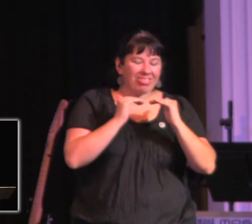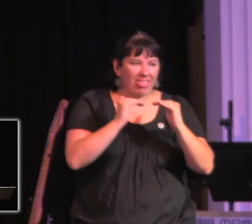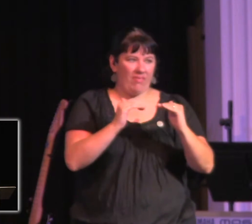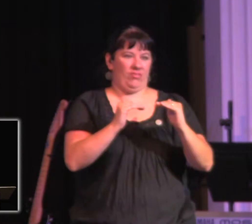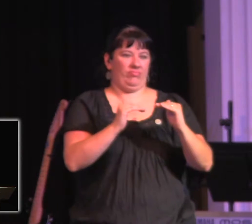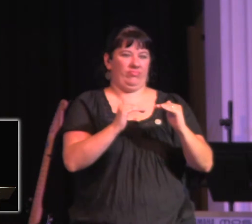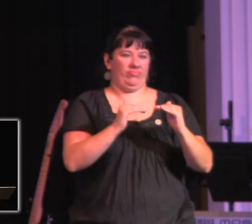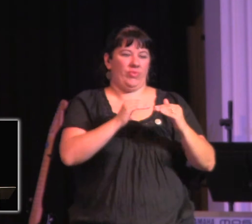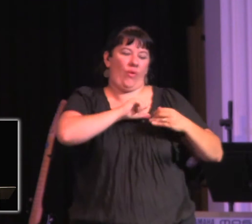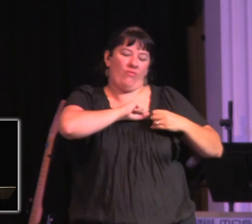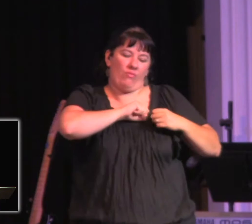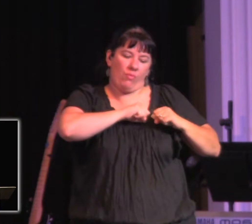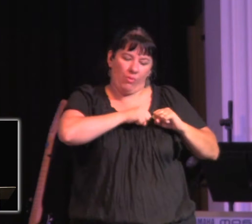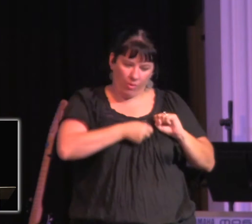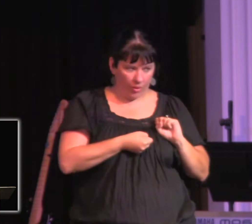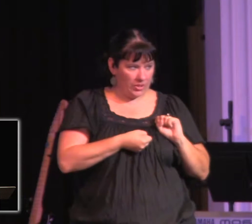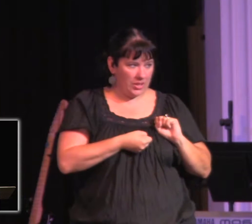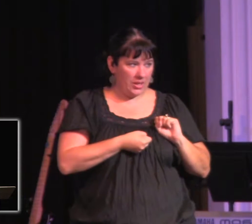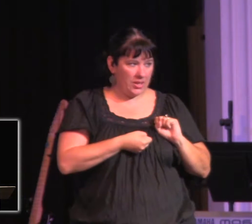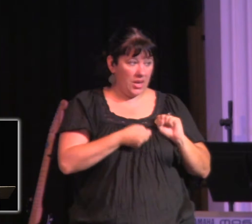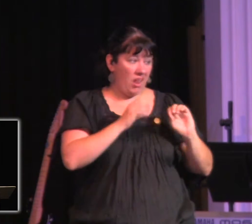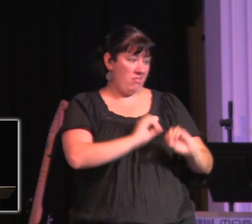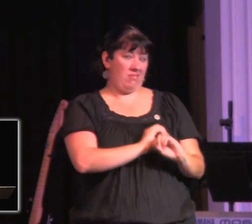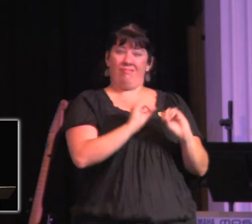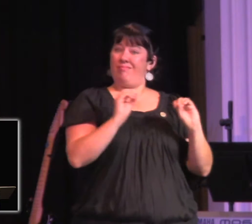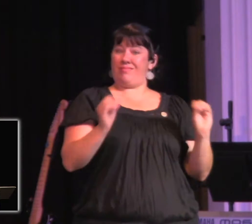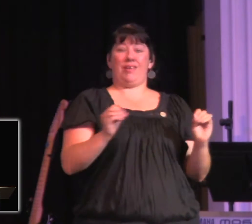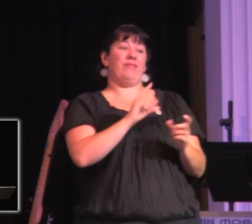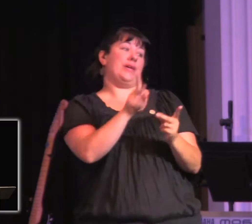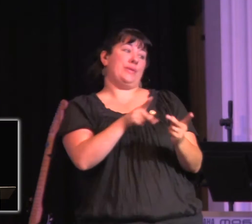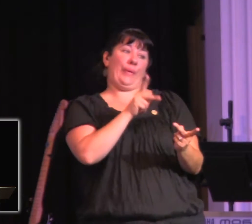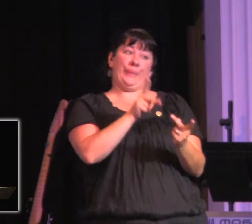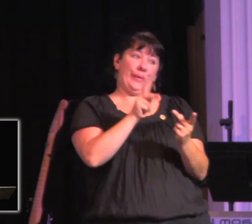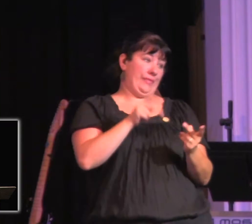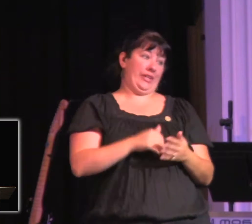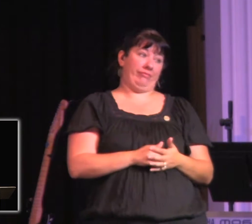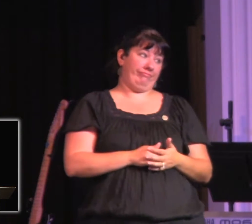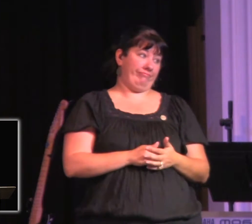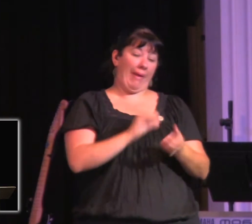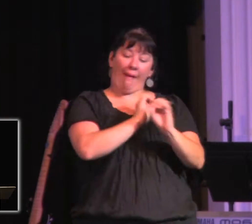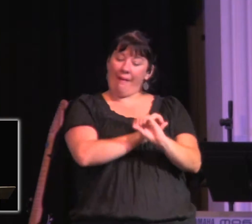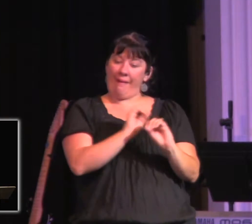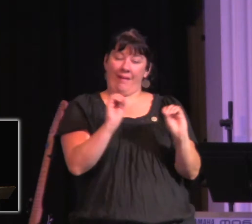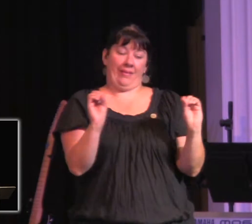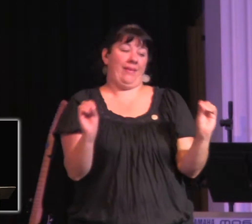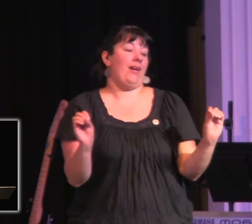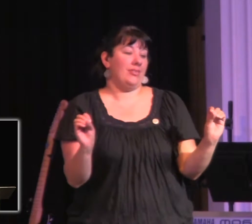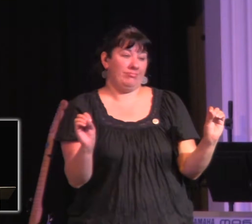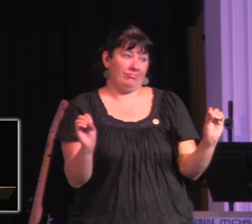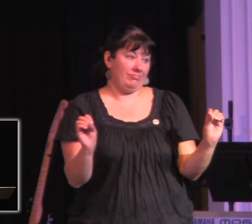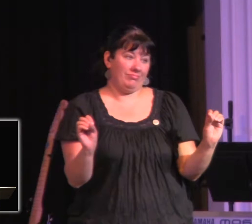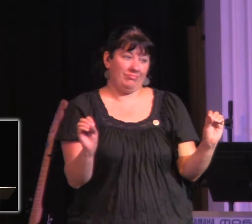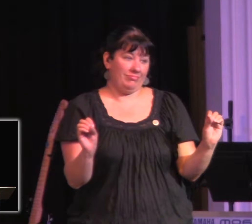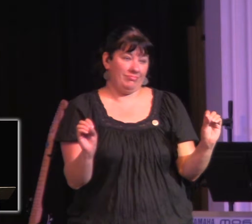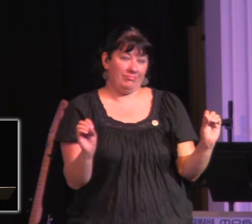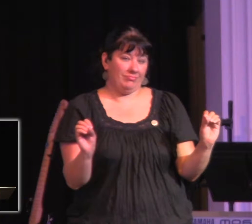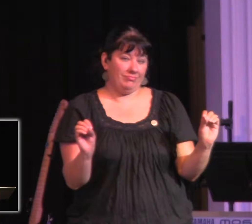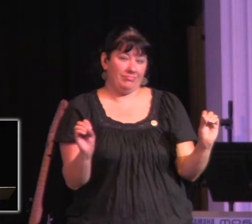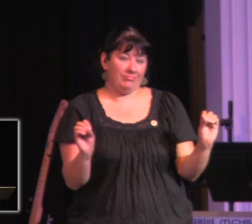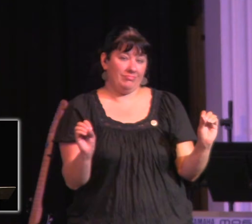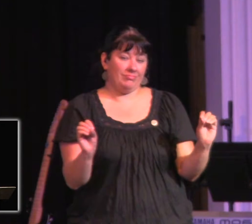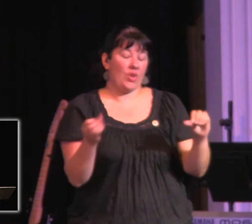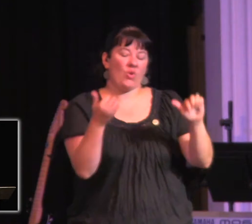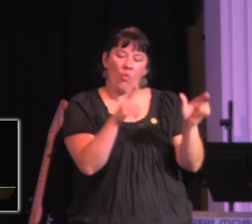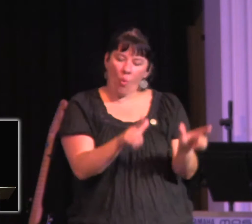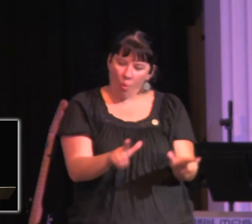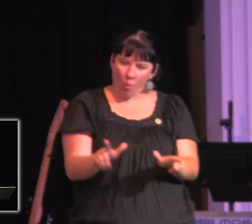every one of us. None of us have it all together and are just this perfect form of a human being. We've